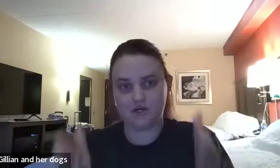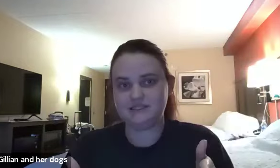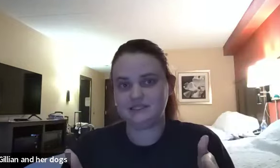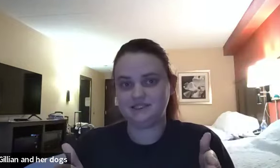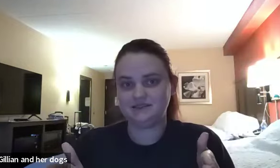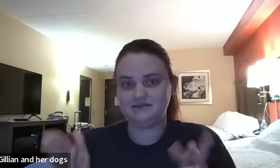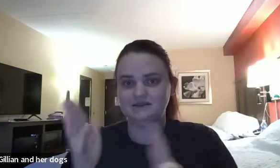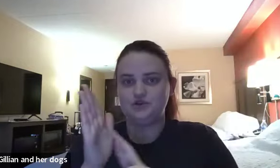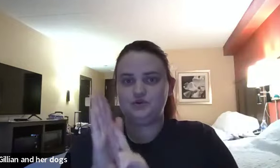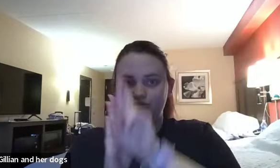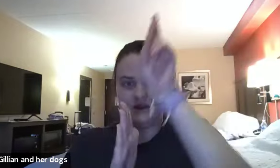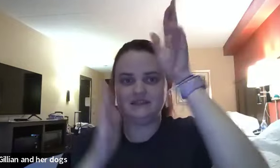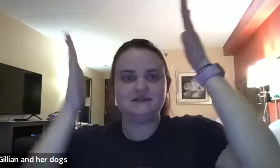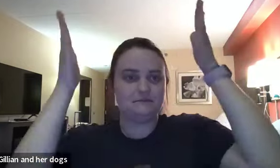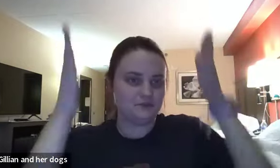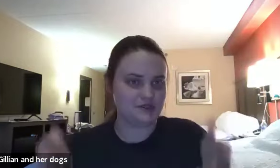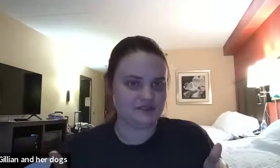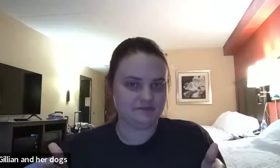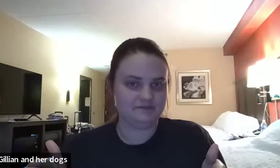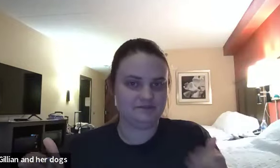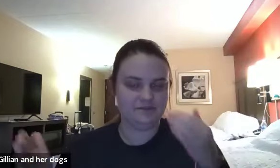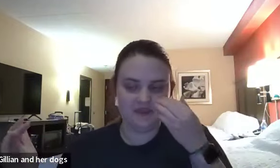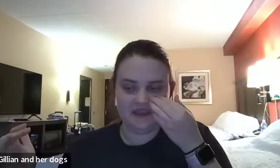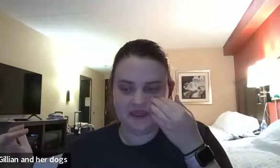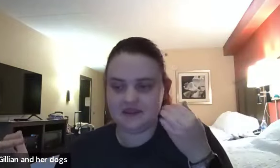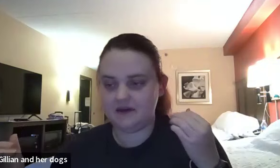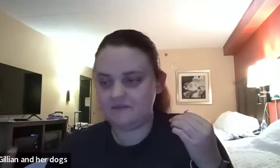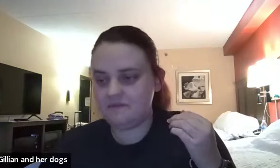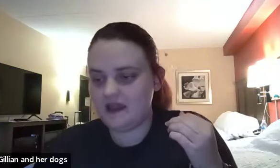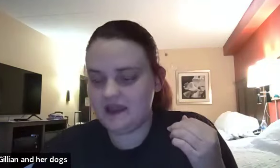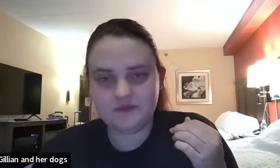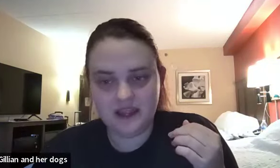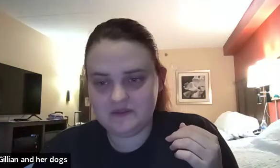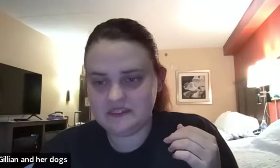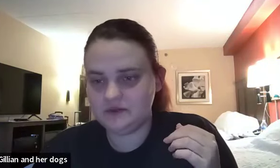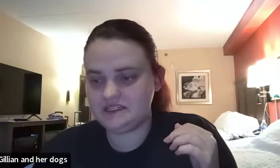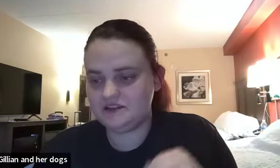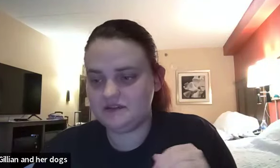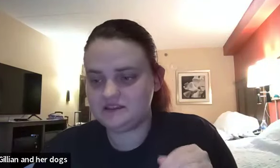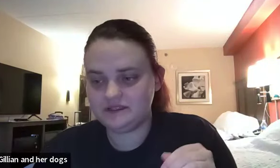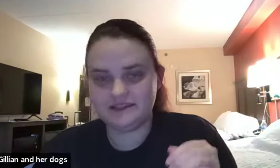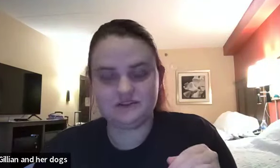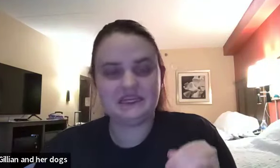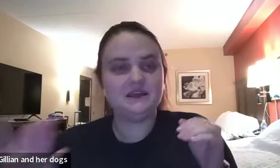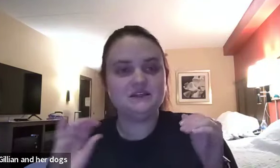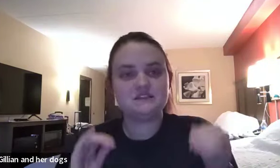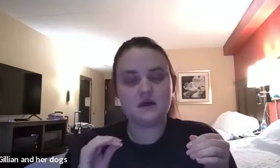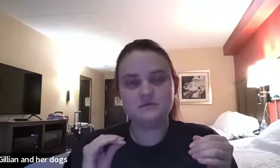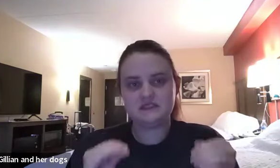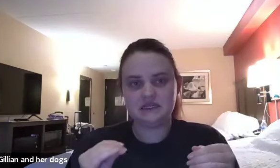person. Rocket person. Now, I am going to add this here because I do think it's always interesting. Some